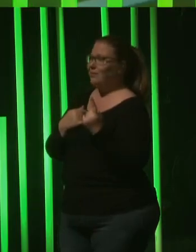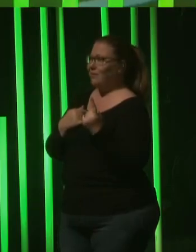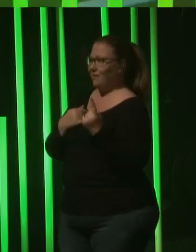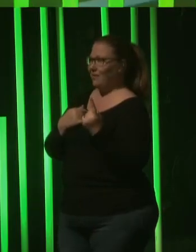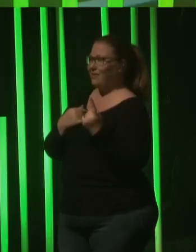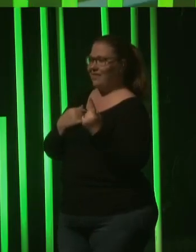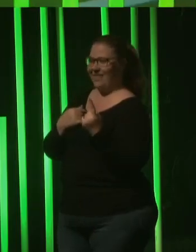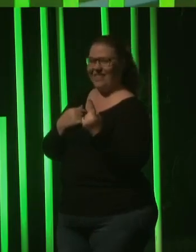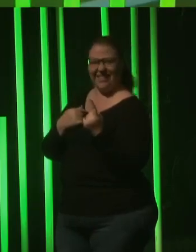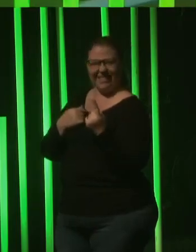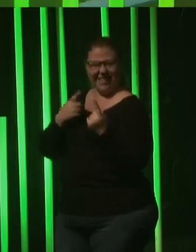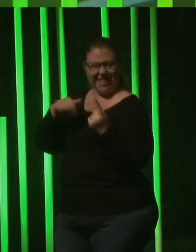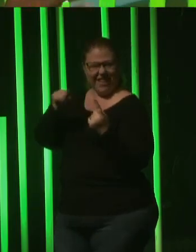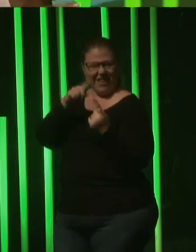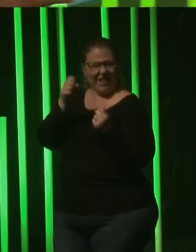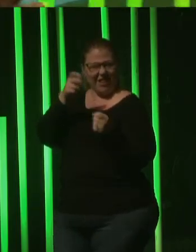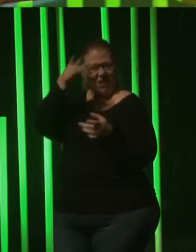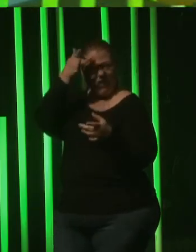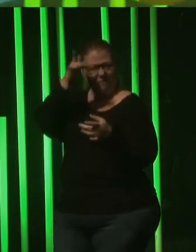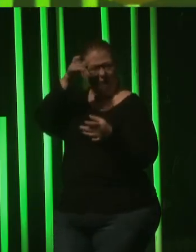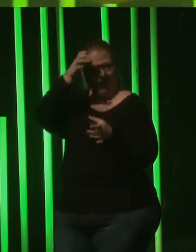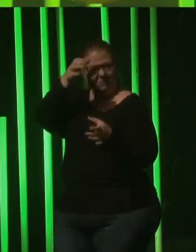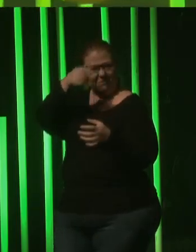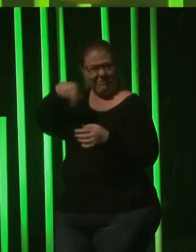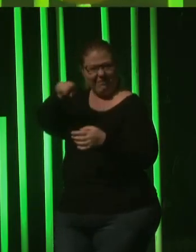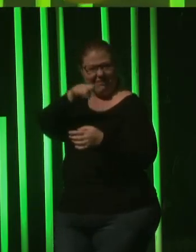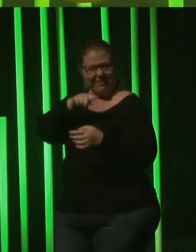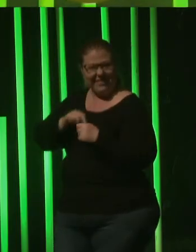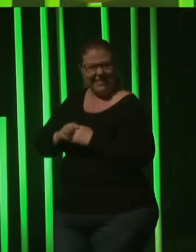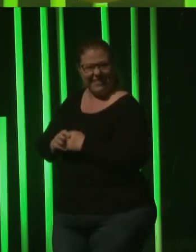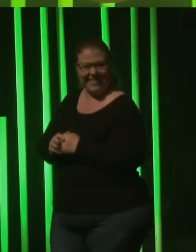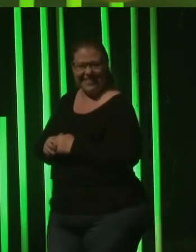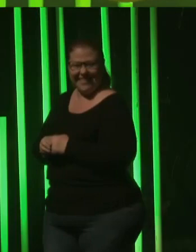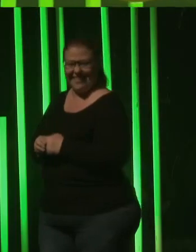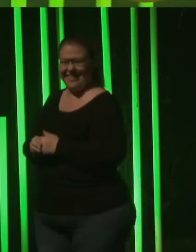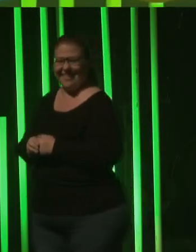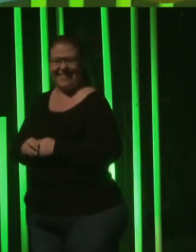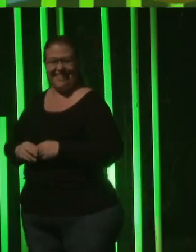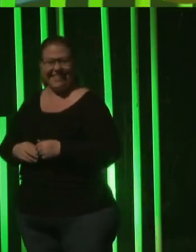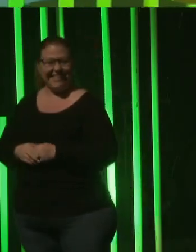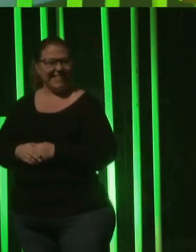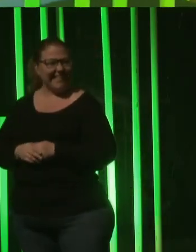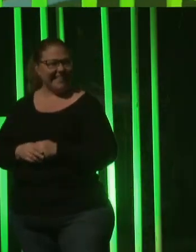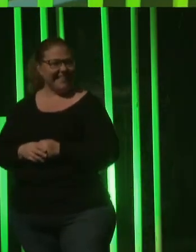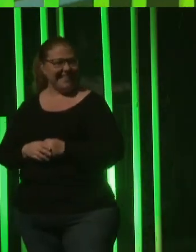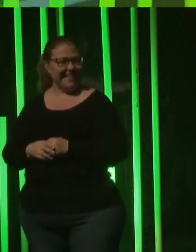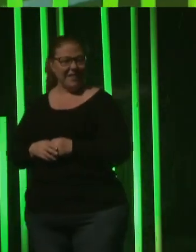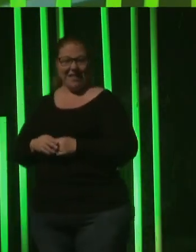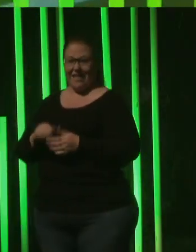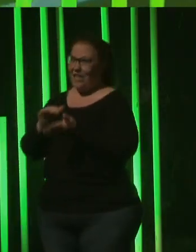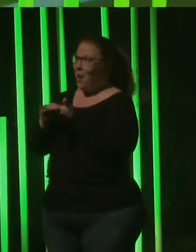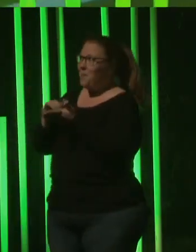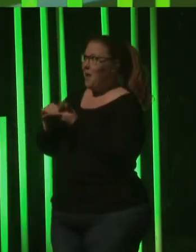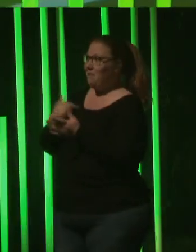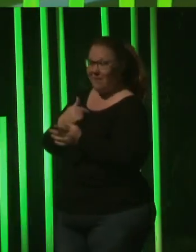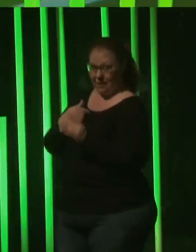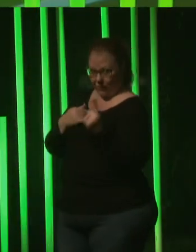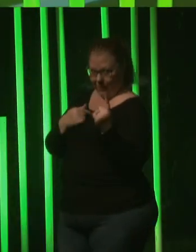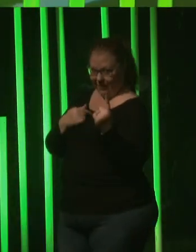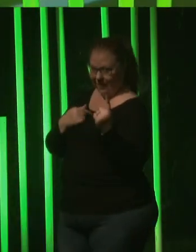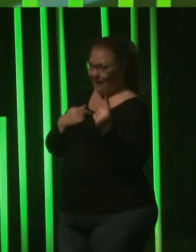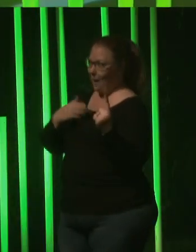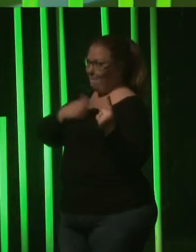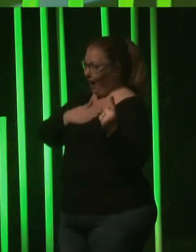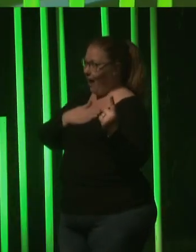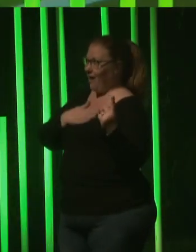One. Oh, you're so edumacated. Oh, you really are. You really are. Okay, so we'll start off. Pardon me. One.